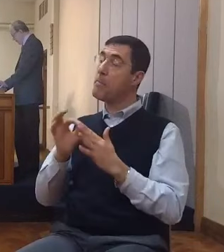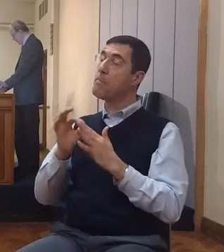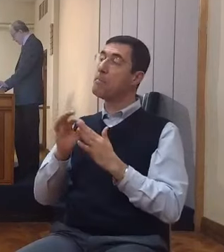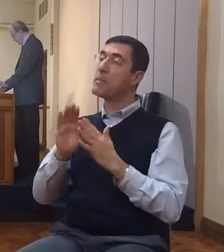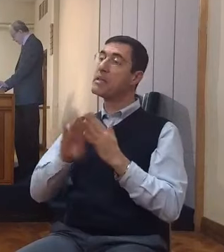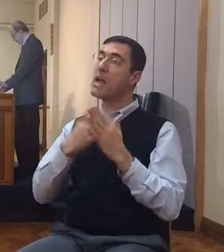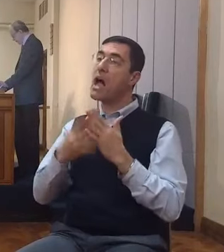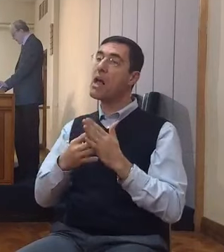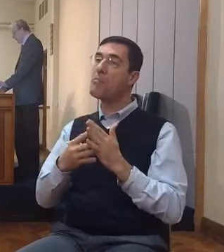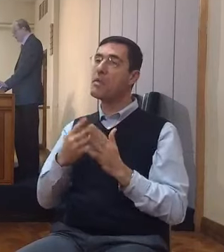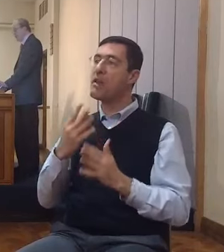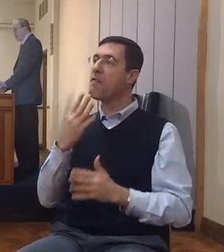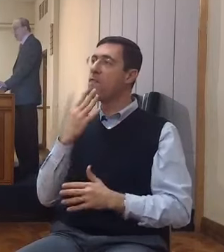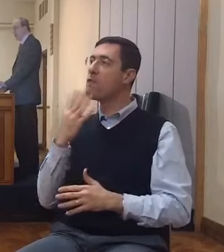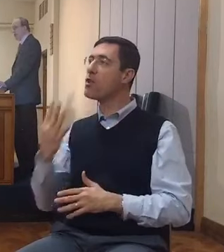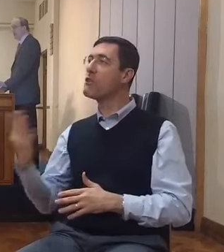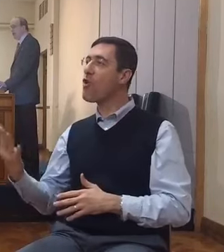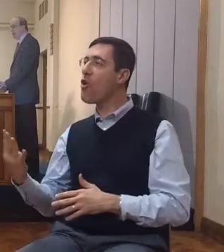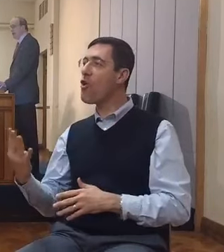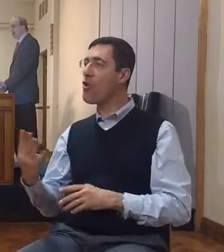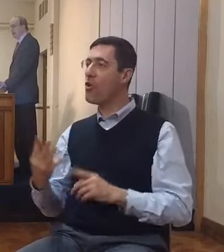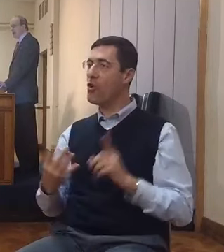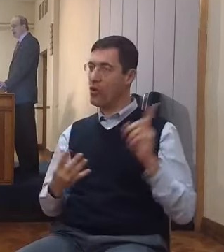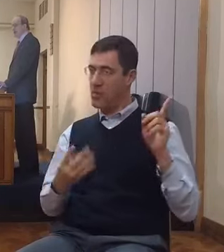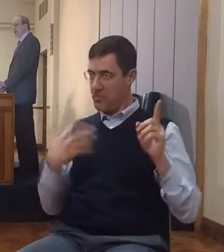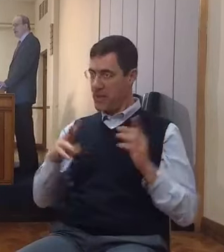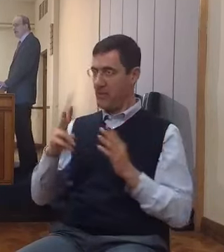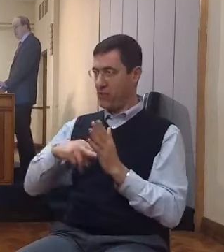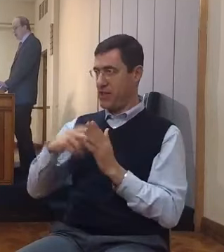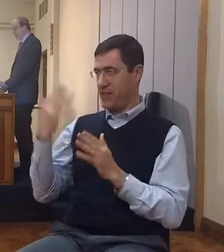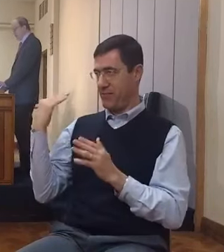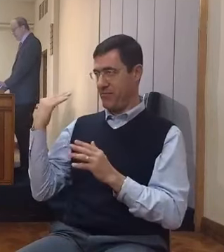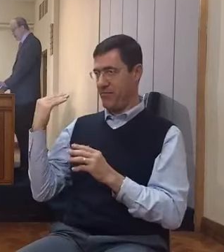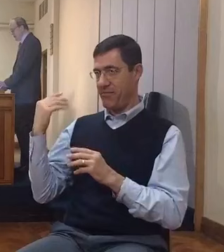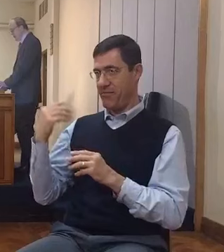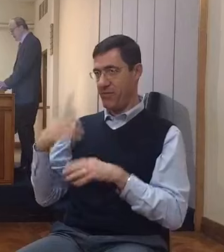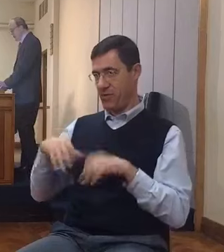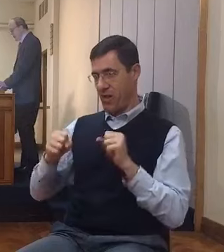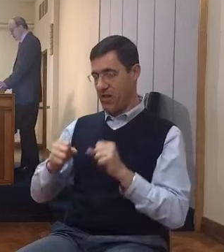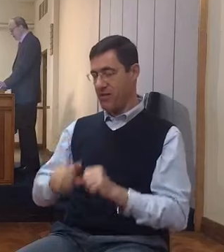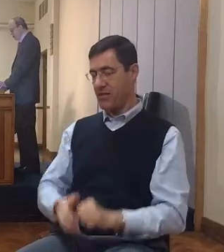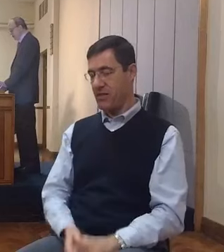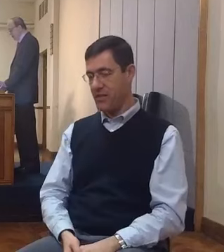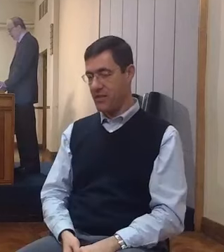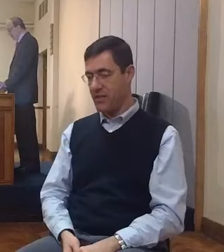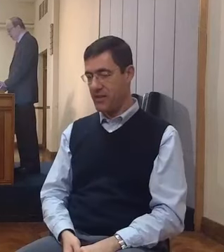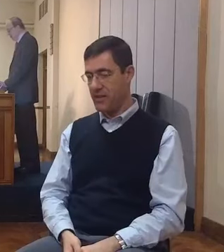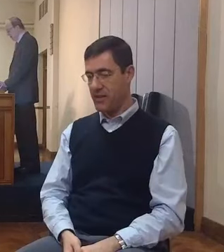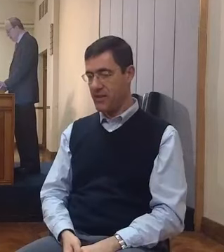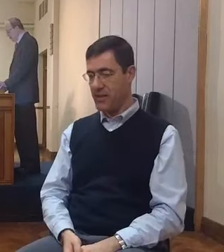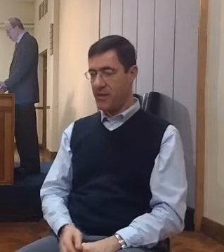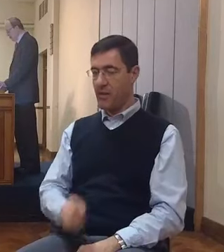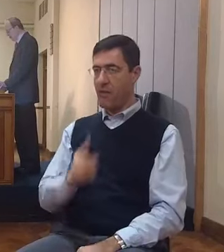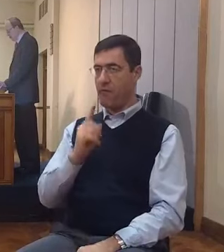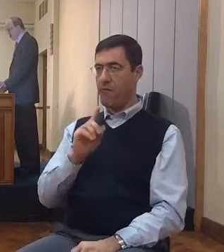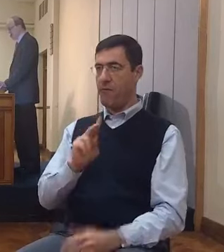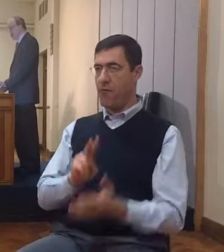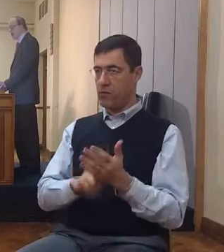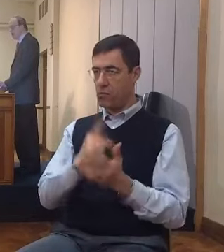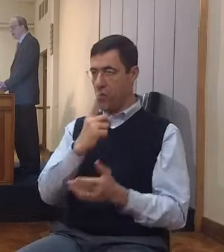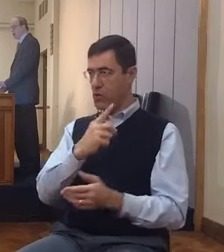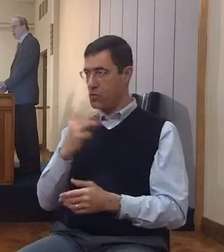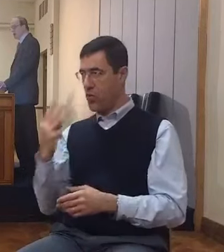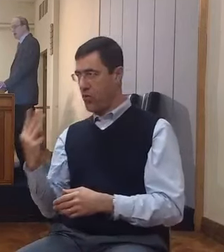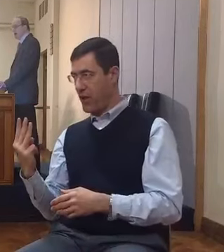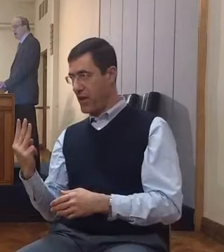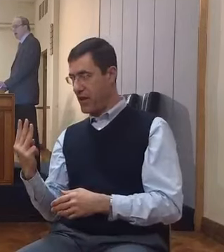scripture reading, and quite intentionally, and the first three verses, which also reviews the history